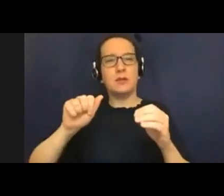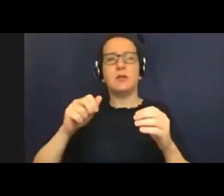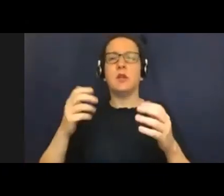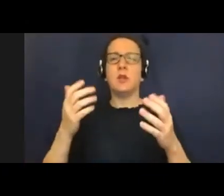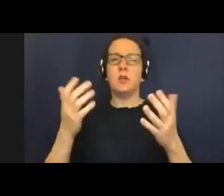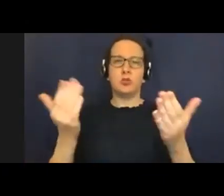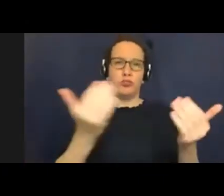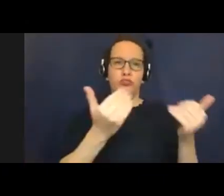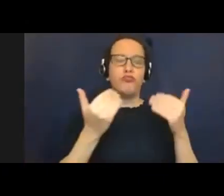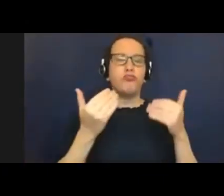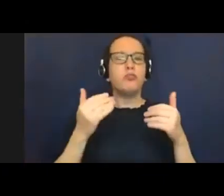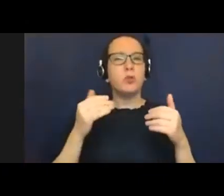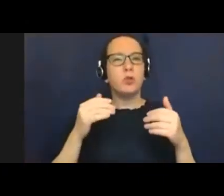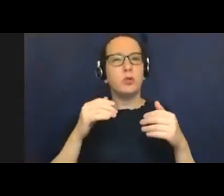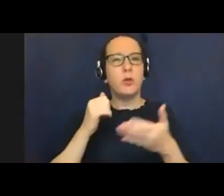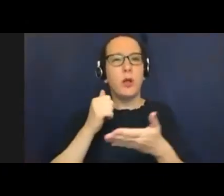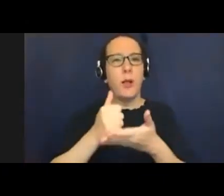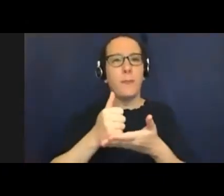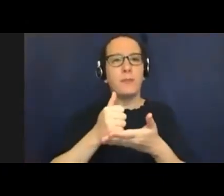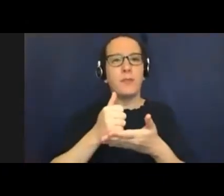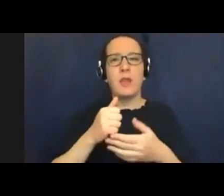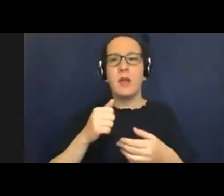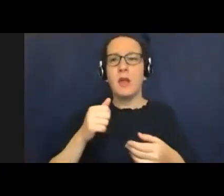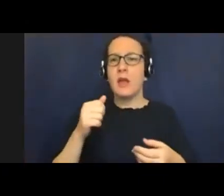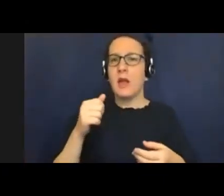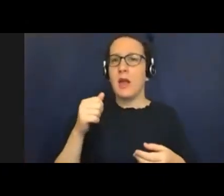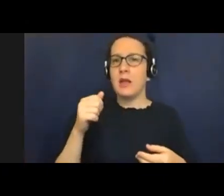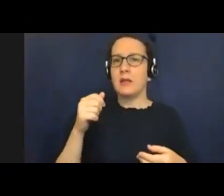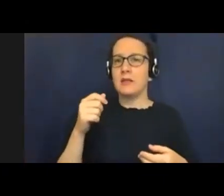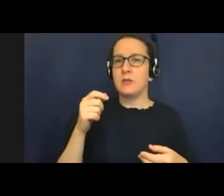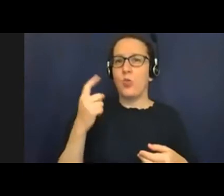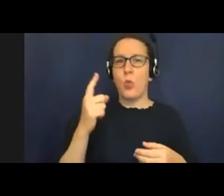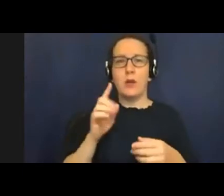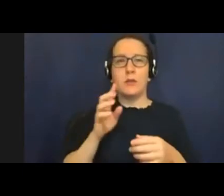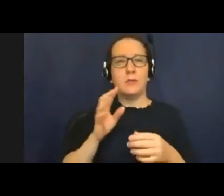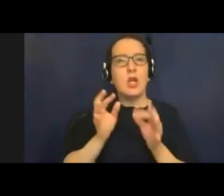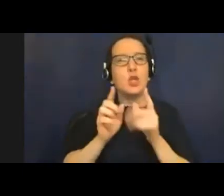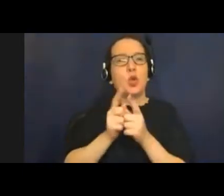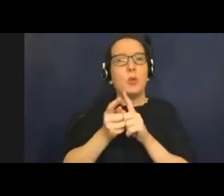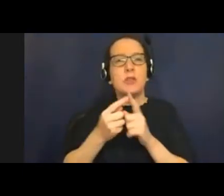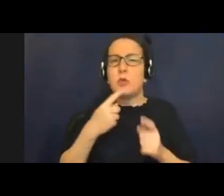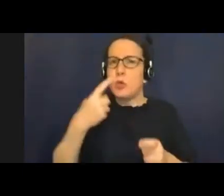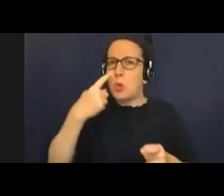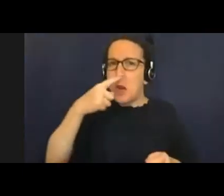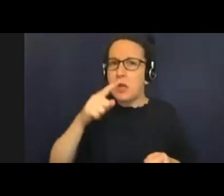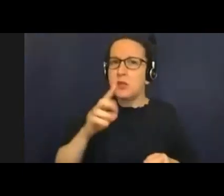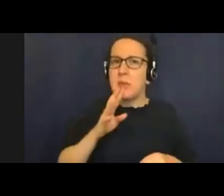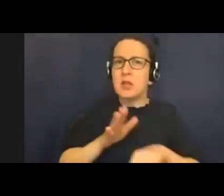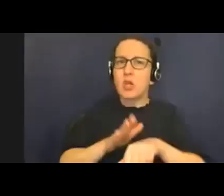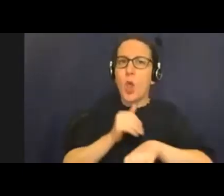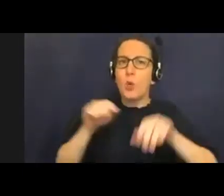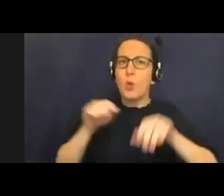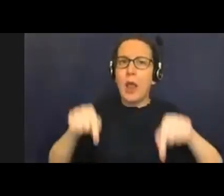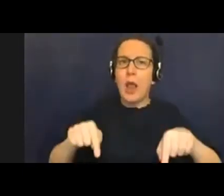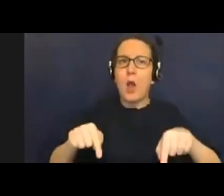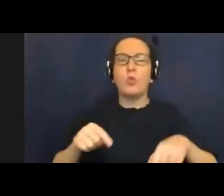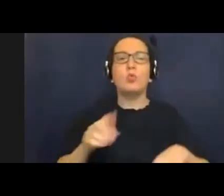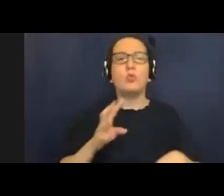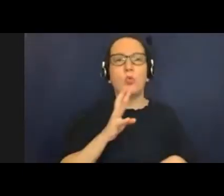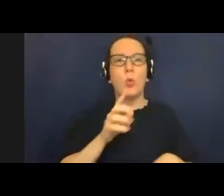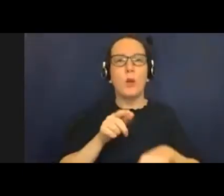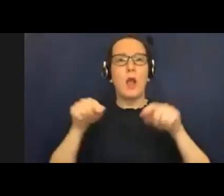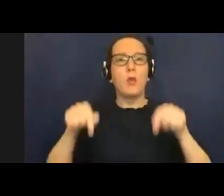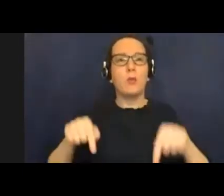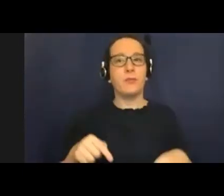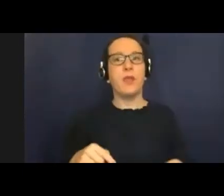by lockdown. Can you speak slower, please? Yep. As well as the hygiene measures to prevent the spread